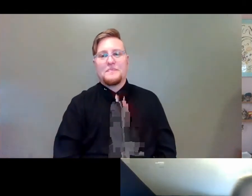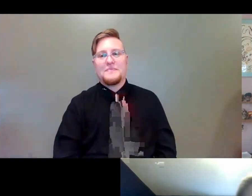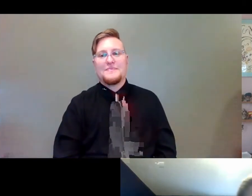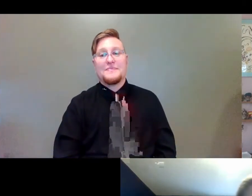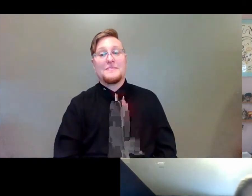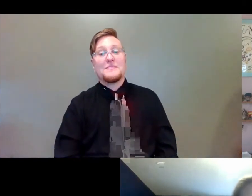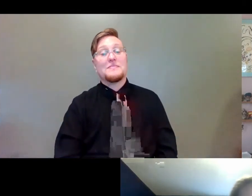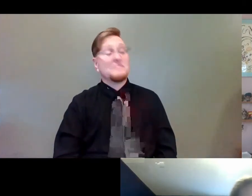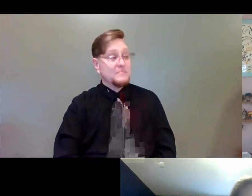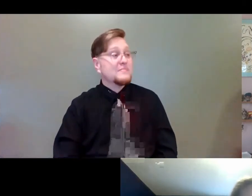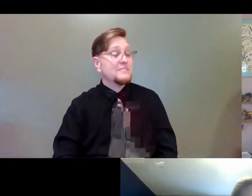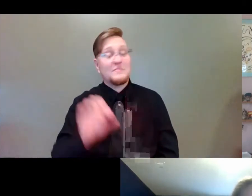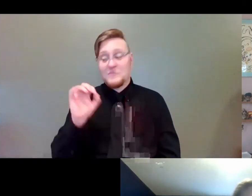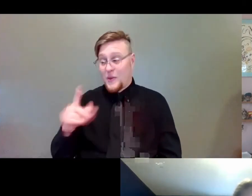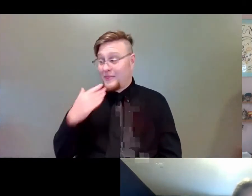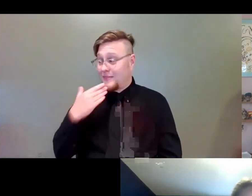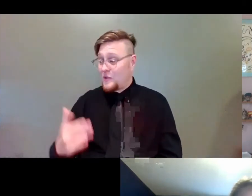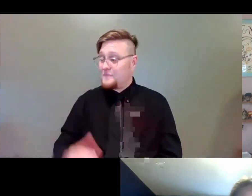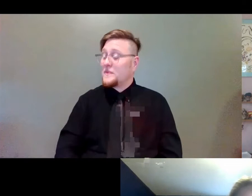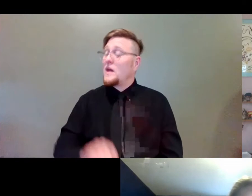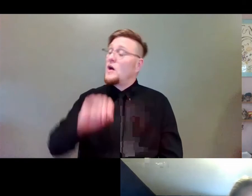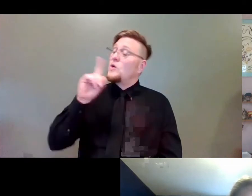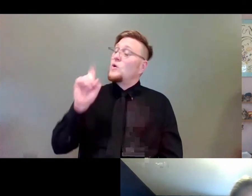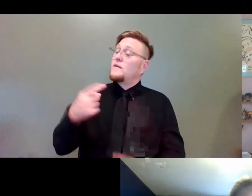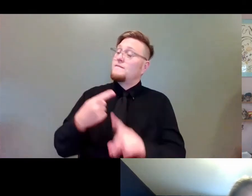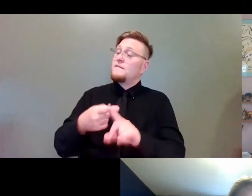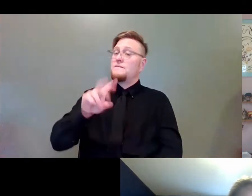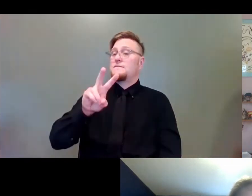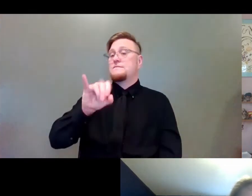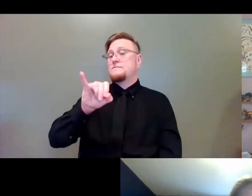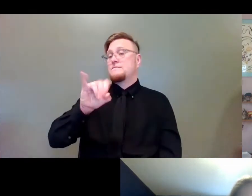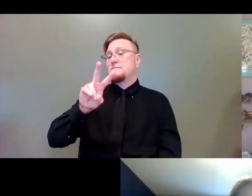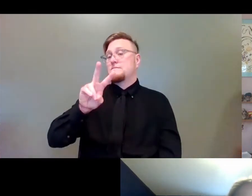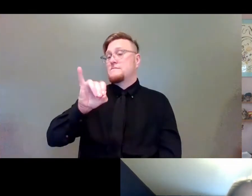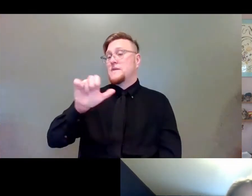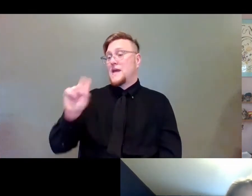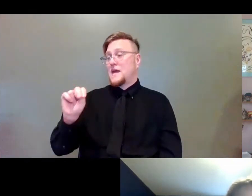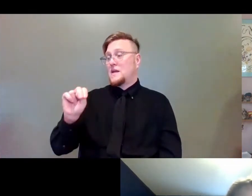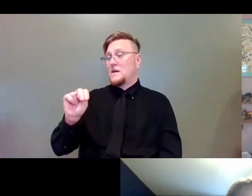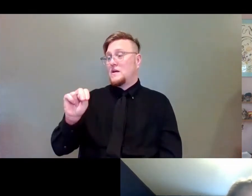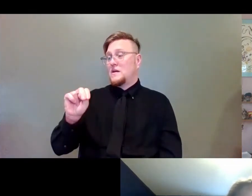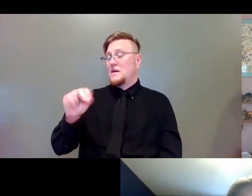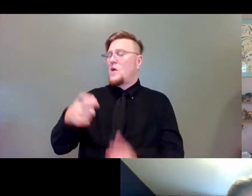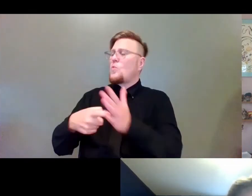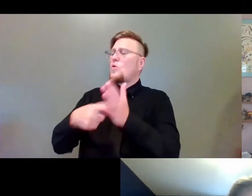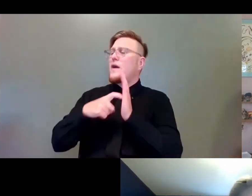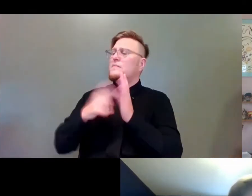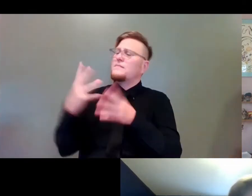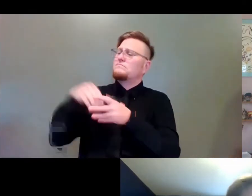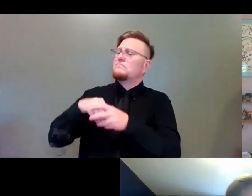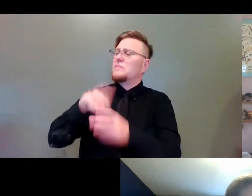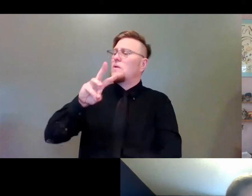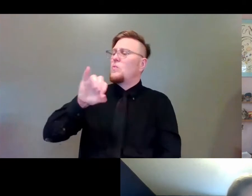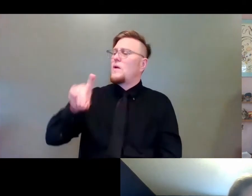Thank you. I have a question from Vivian. She says, what are the requirements to participate in the WILD